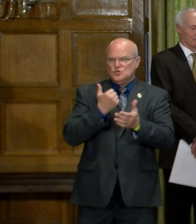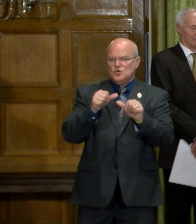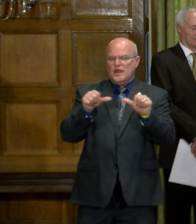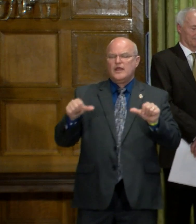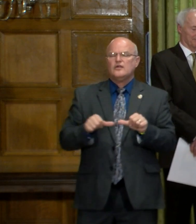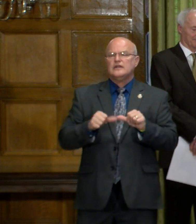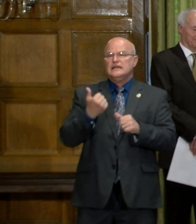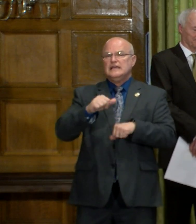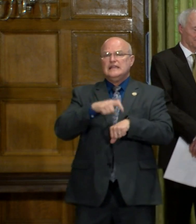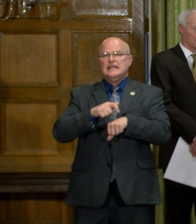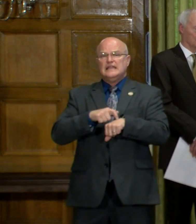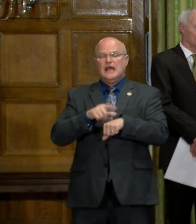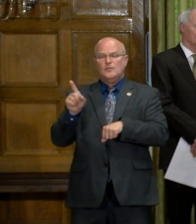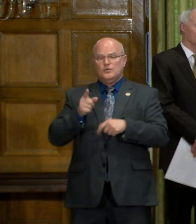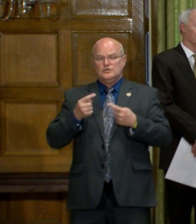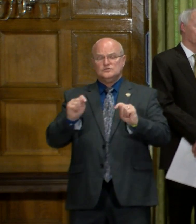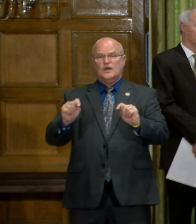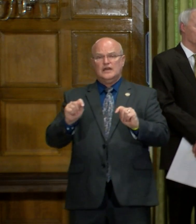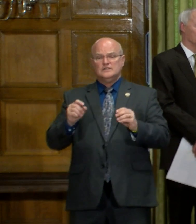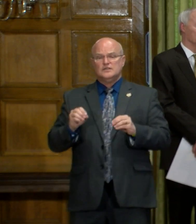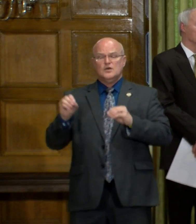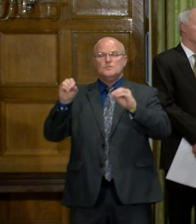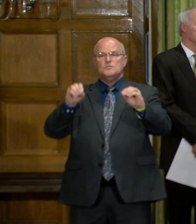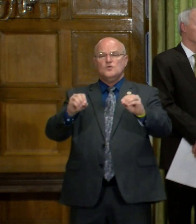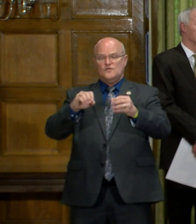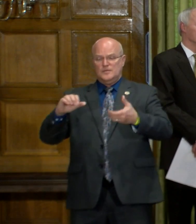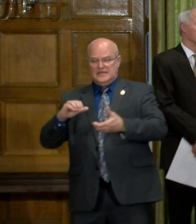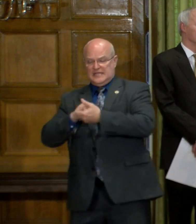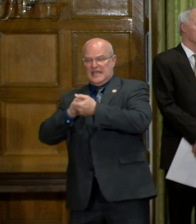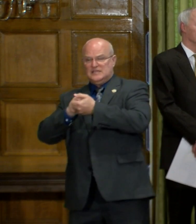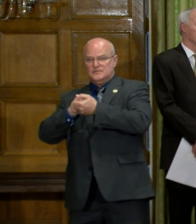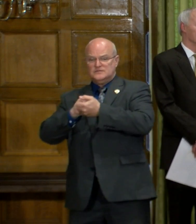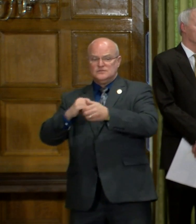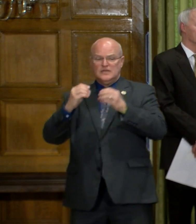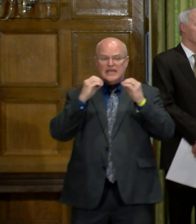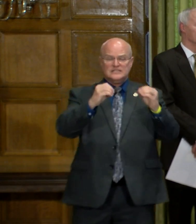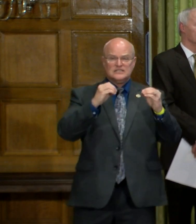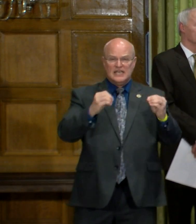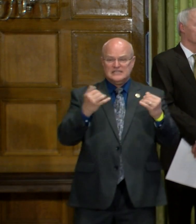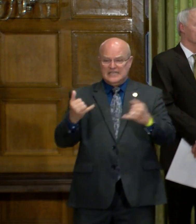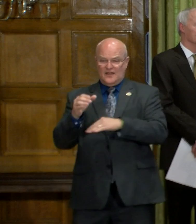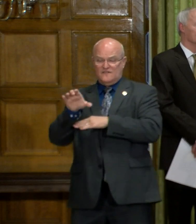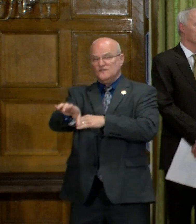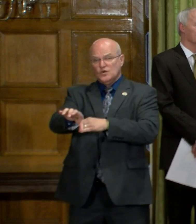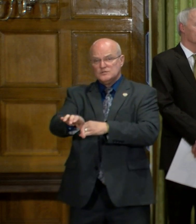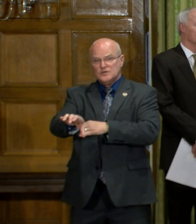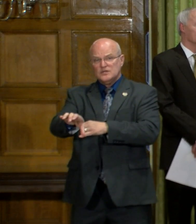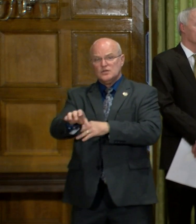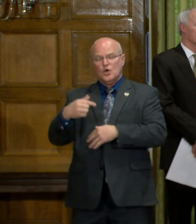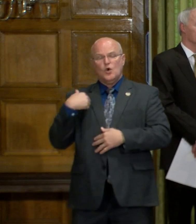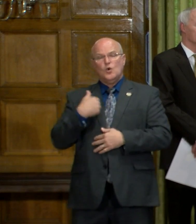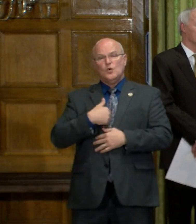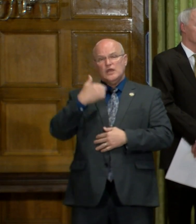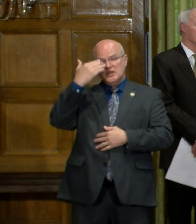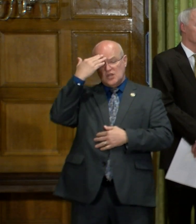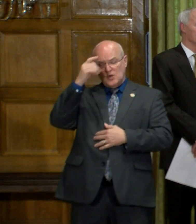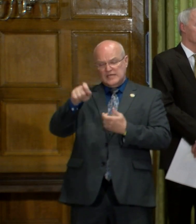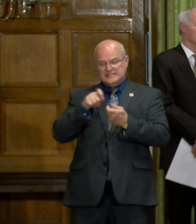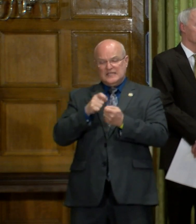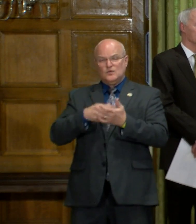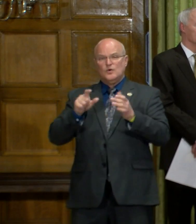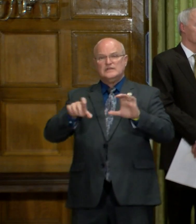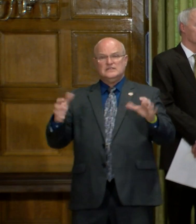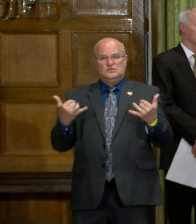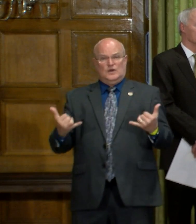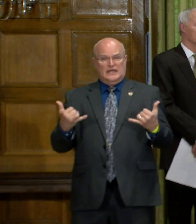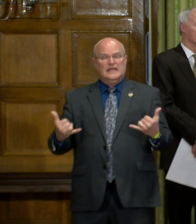Anytime where you're trying to move from engagement to education to now enforcement, we know existing what we have to do right